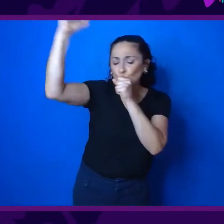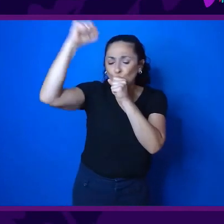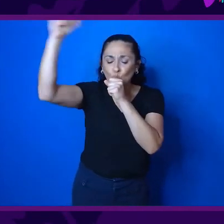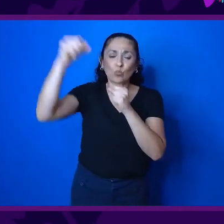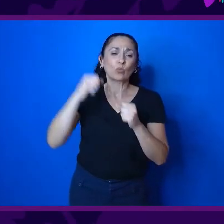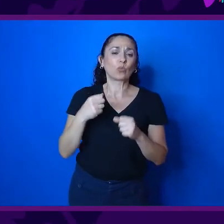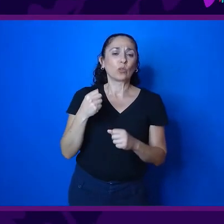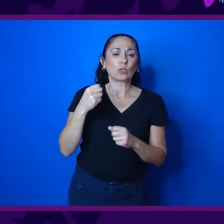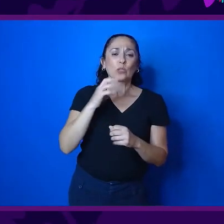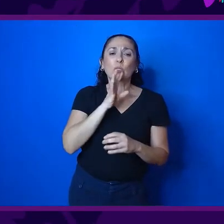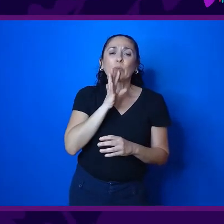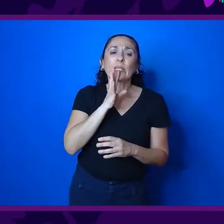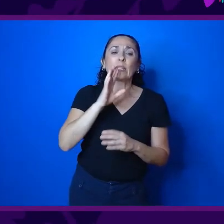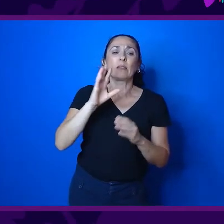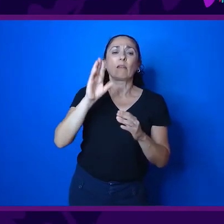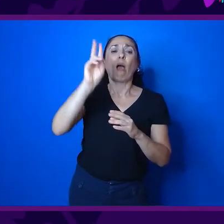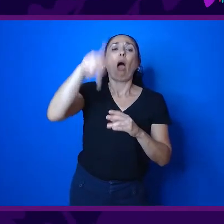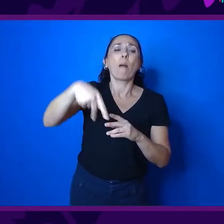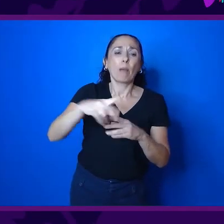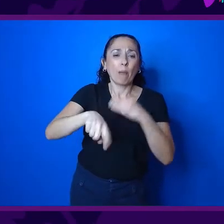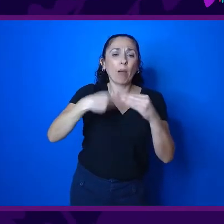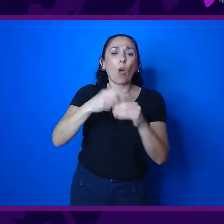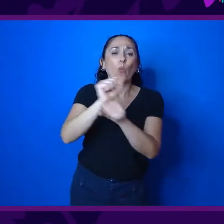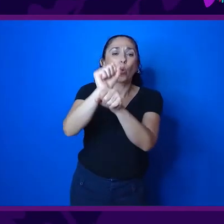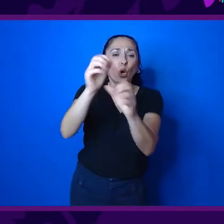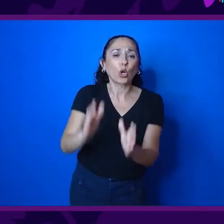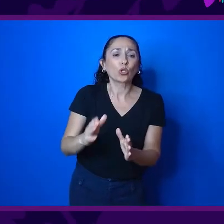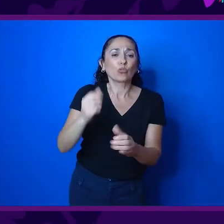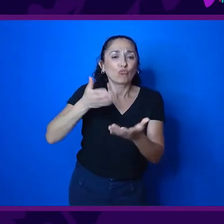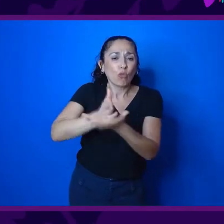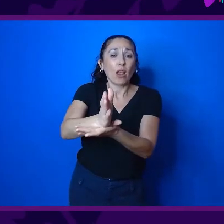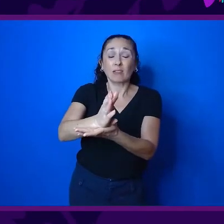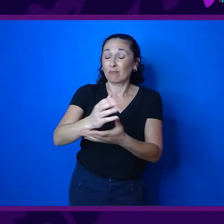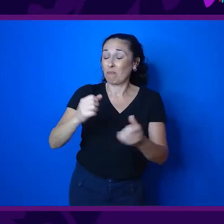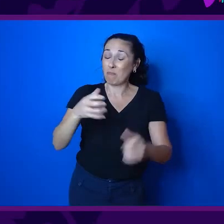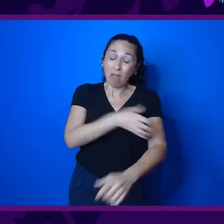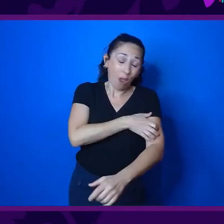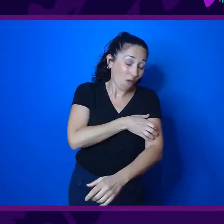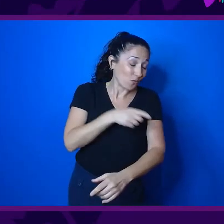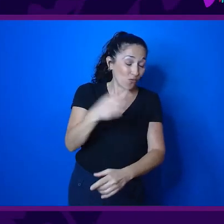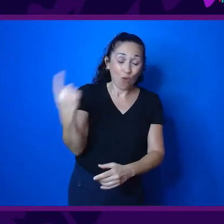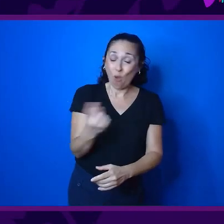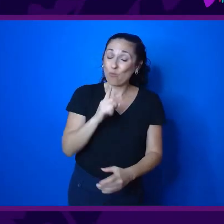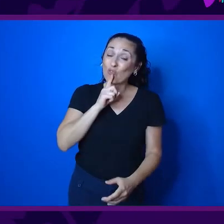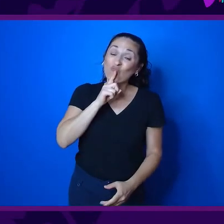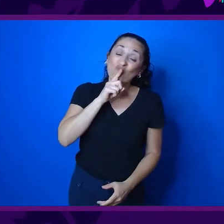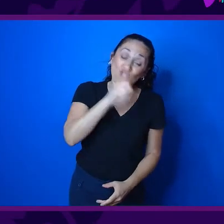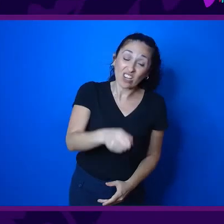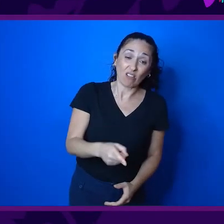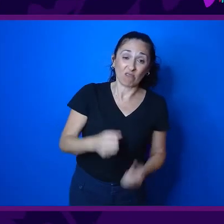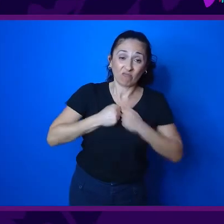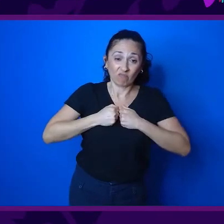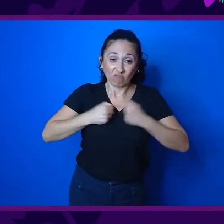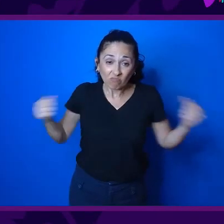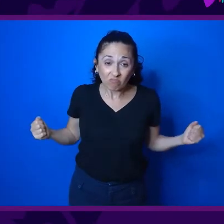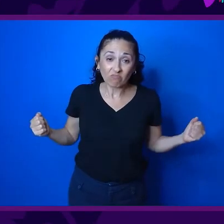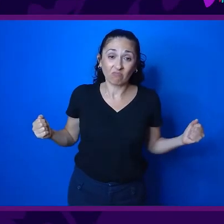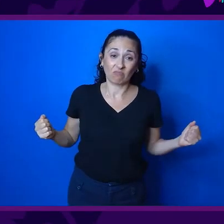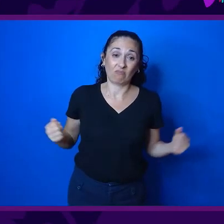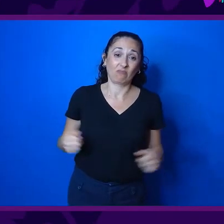for workers' rights. It's so powerful how real you always come across, and you just got a workshop